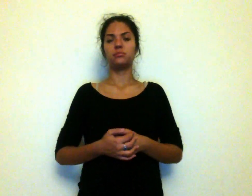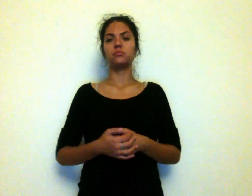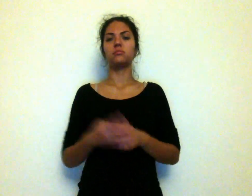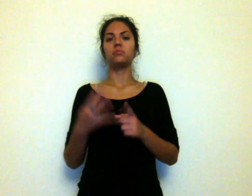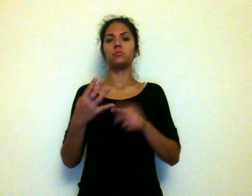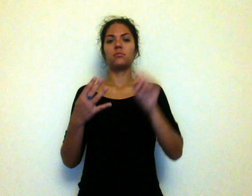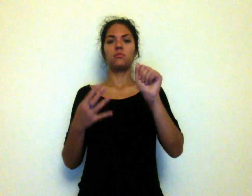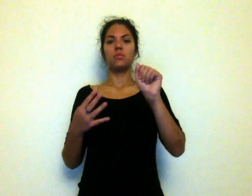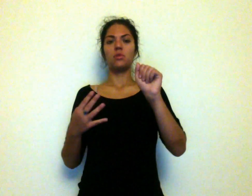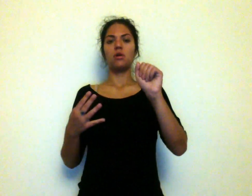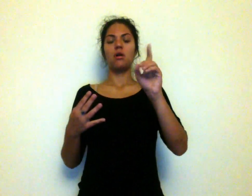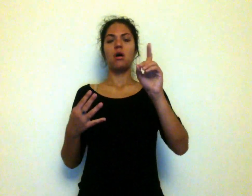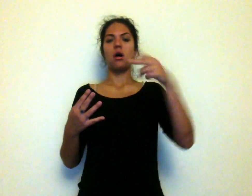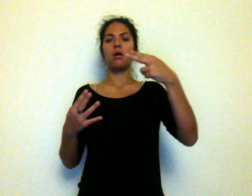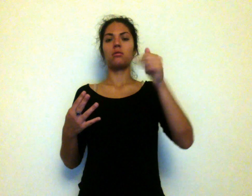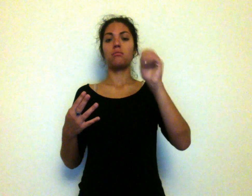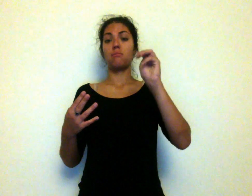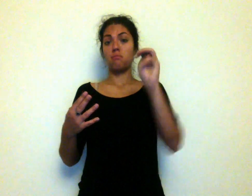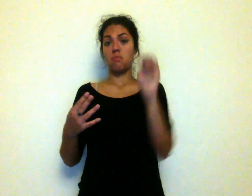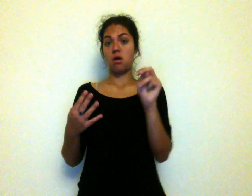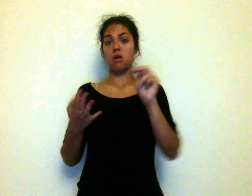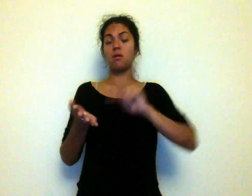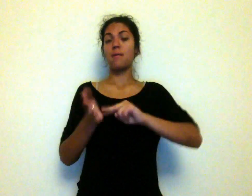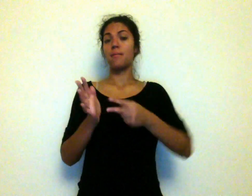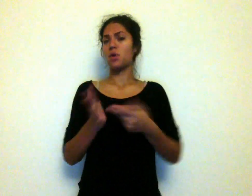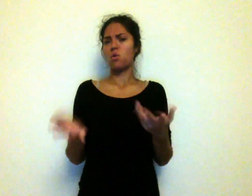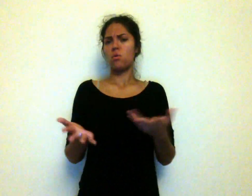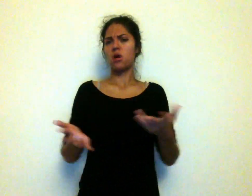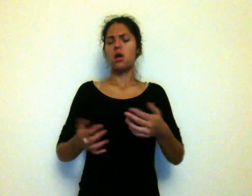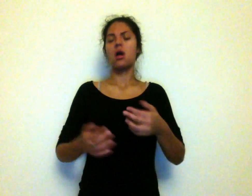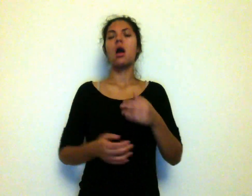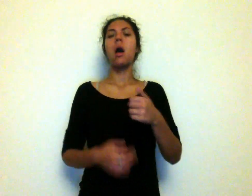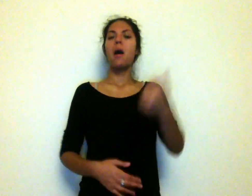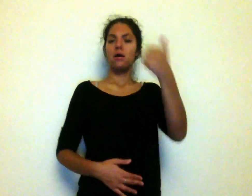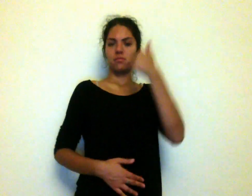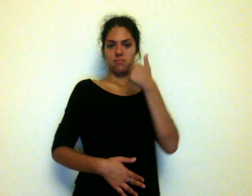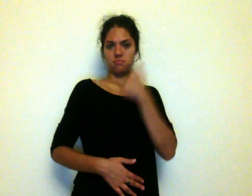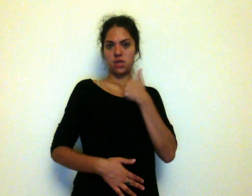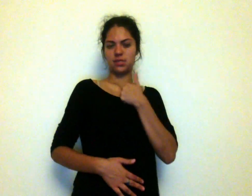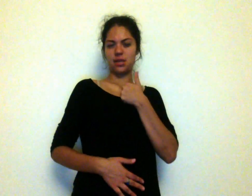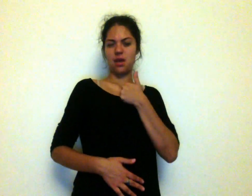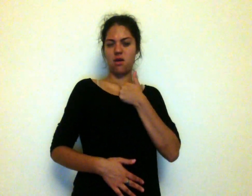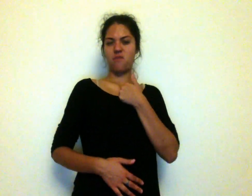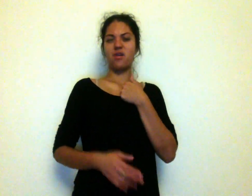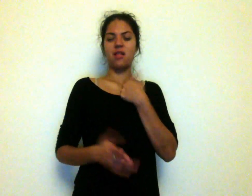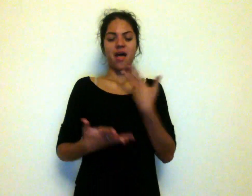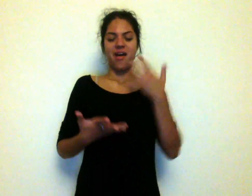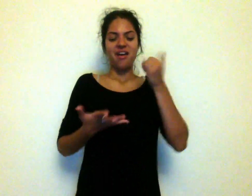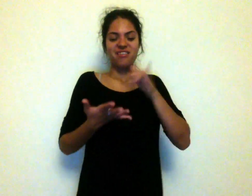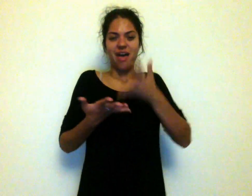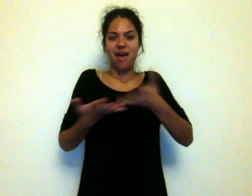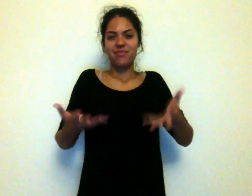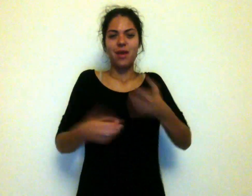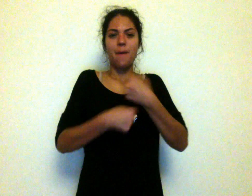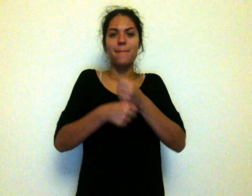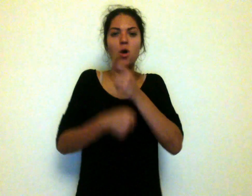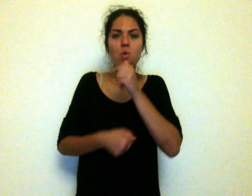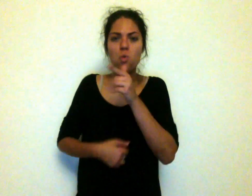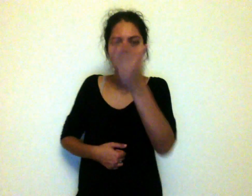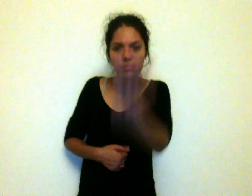Hindu philosopher uses the word Atman, he means yourself, your essential self. And this is what he will